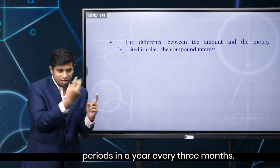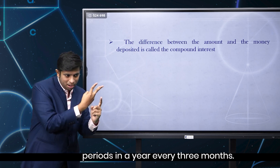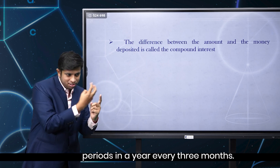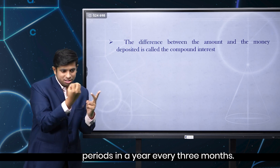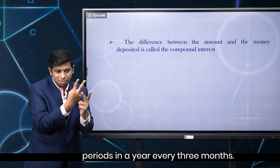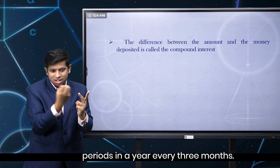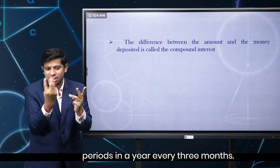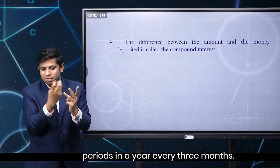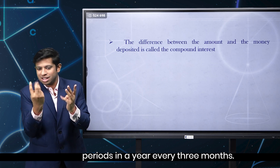months.